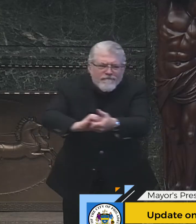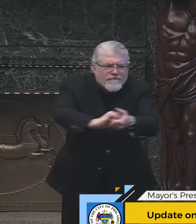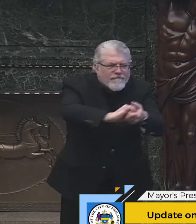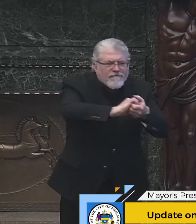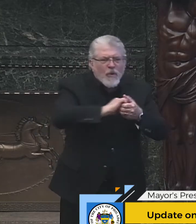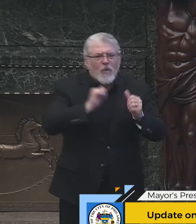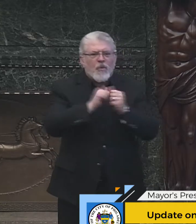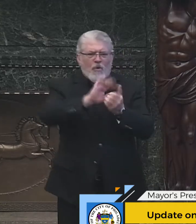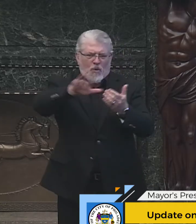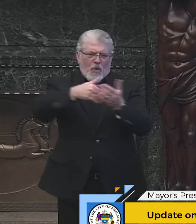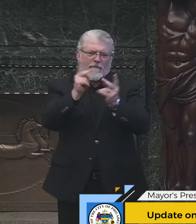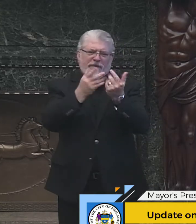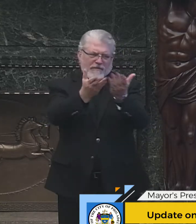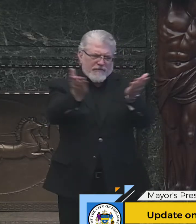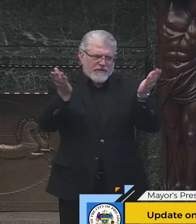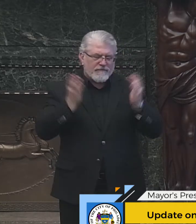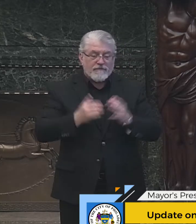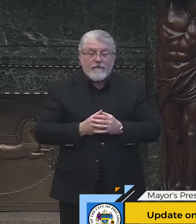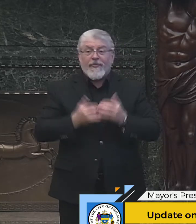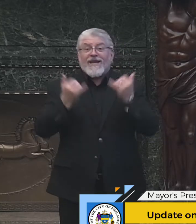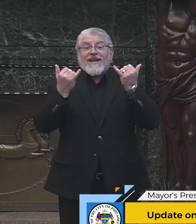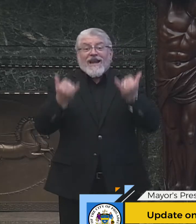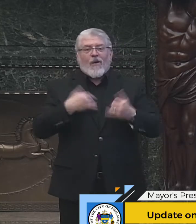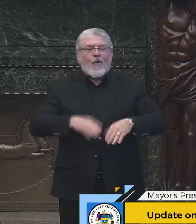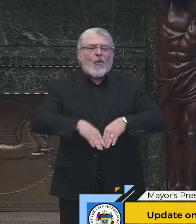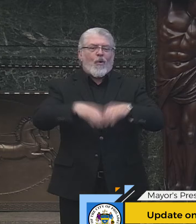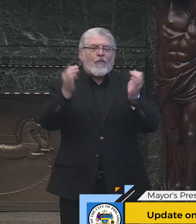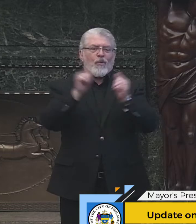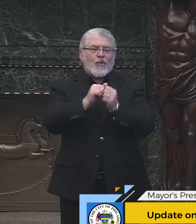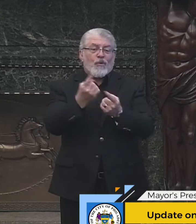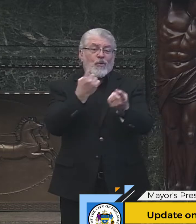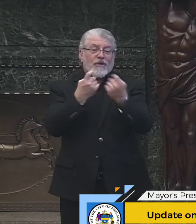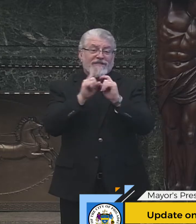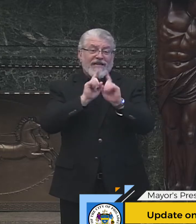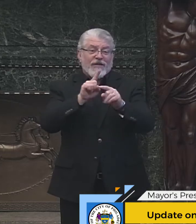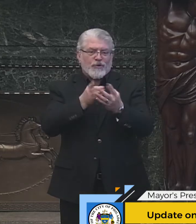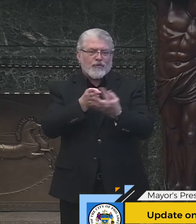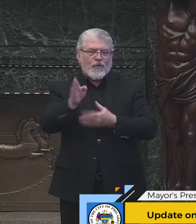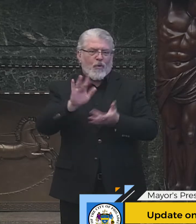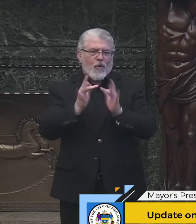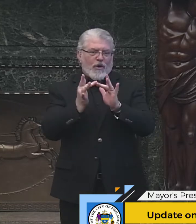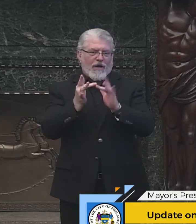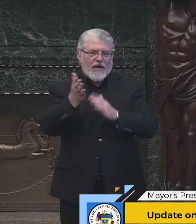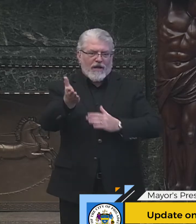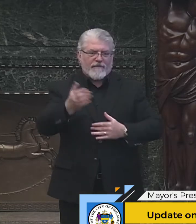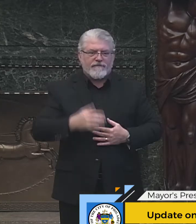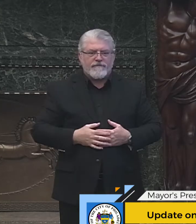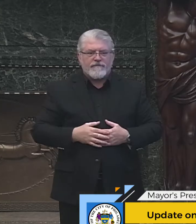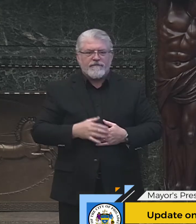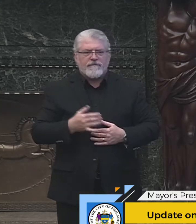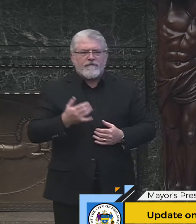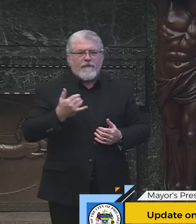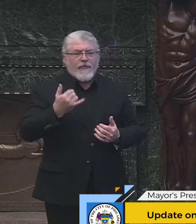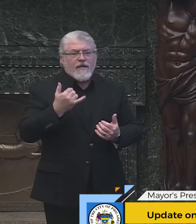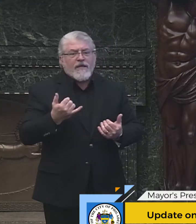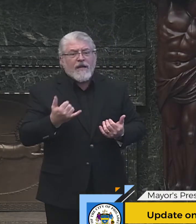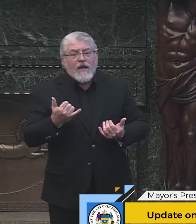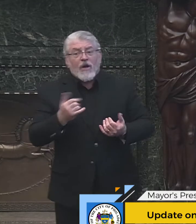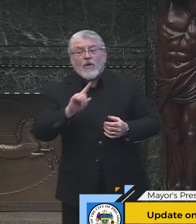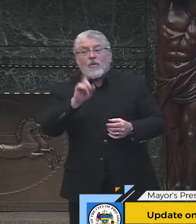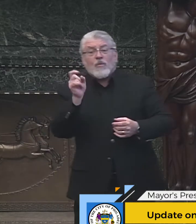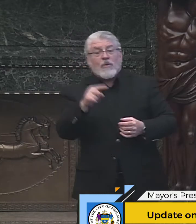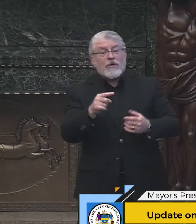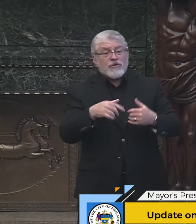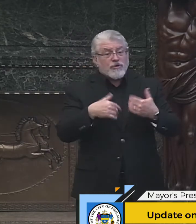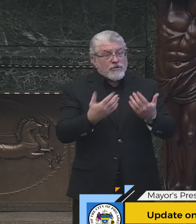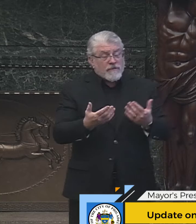All right, good afternoon. We will now move to our Q&A portion. For all the reporters logged in, if you could please use